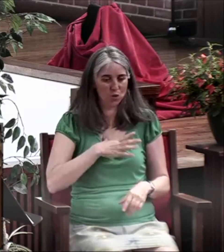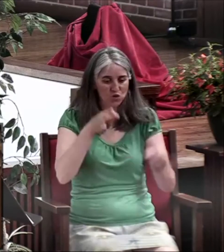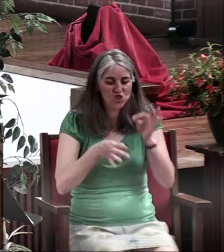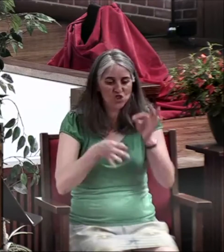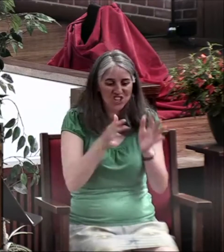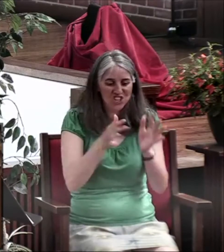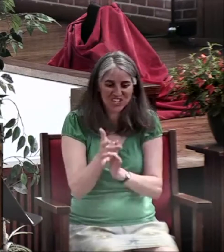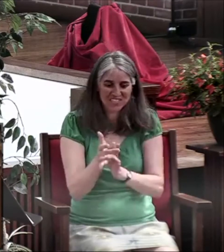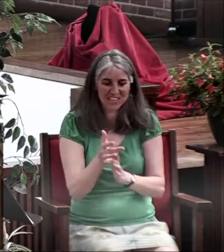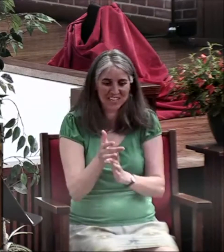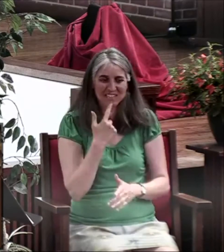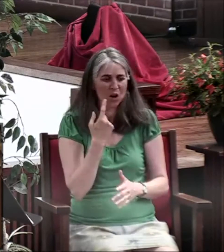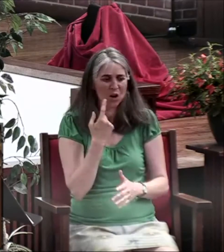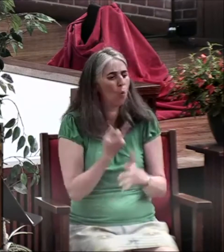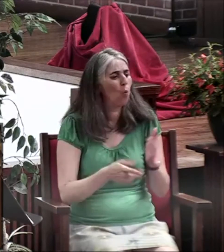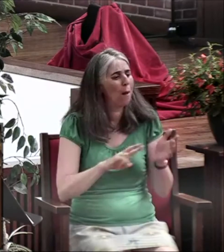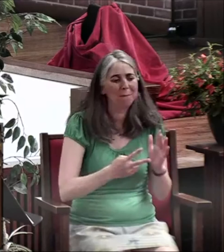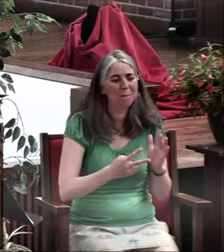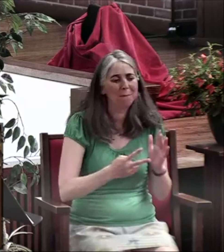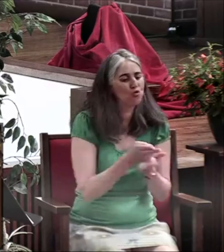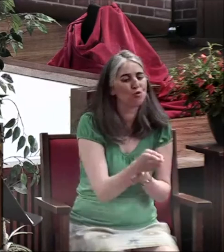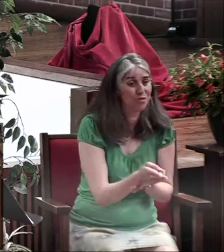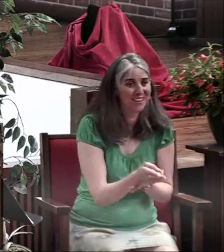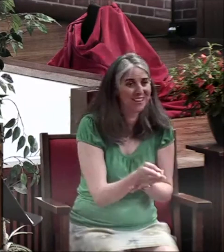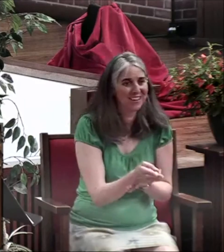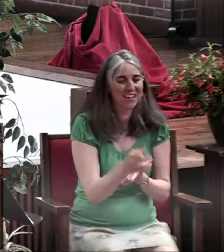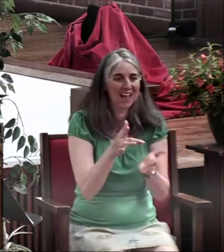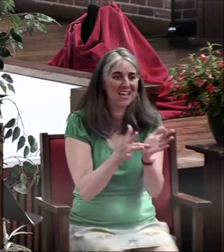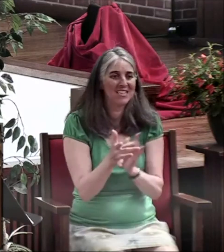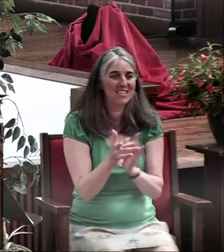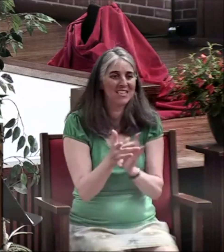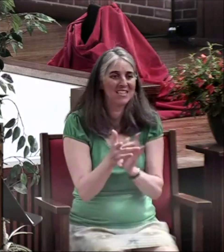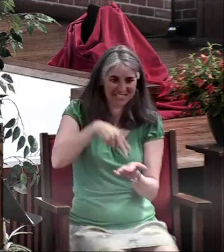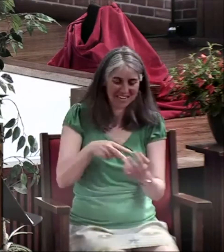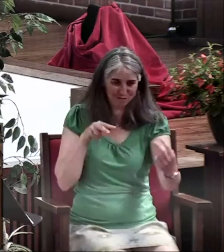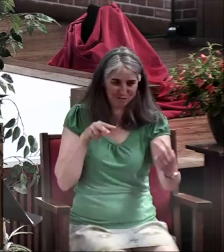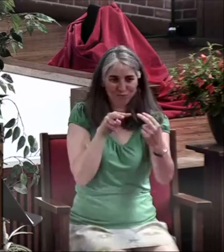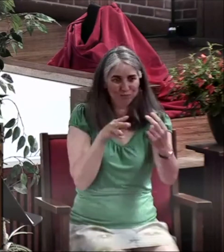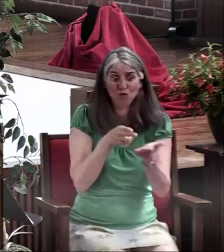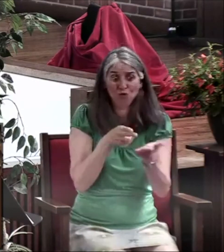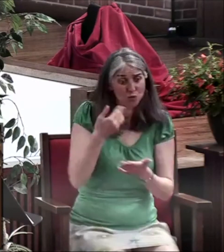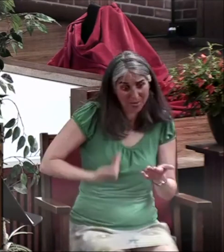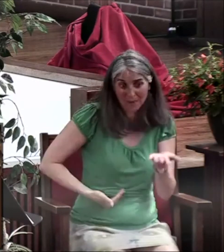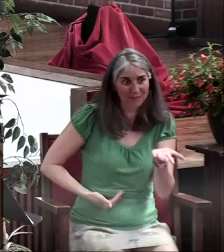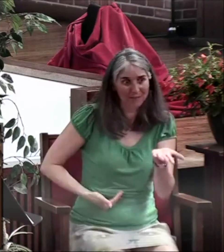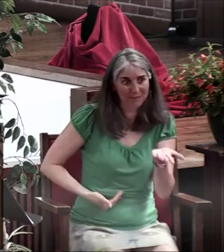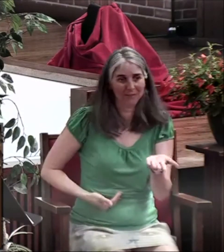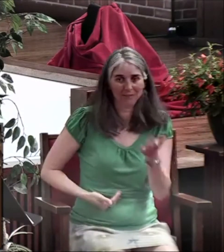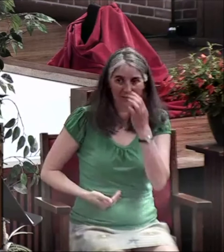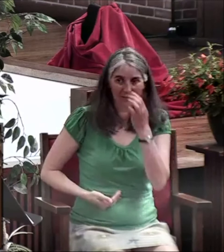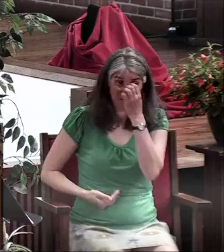says, what is truth? And it was staring him. He was staring him right in the face.